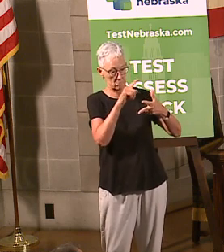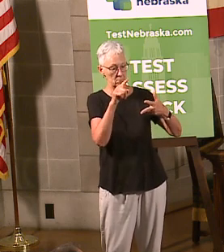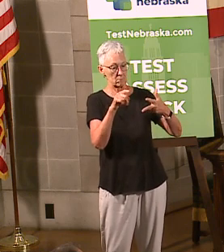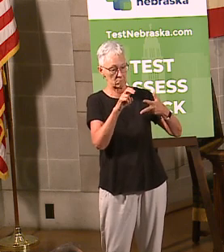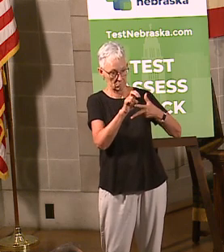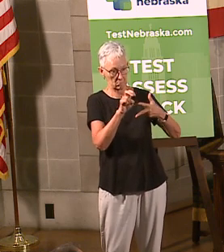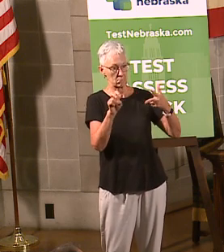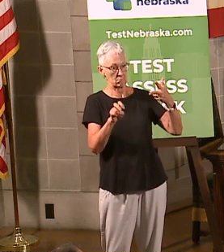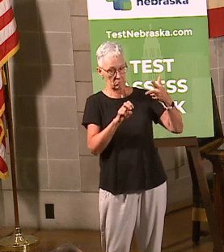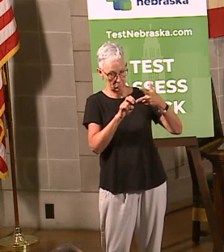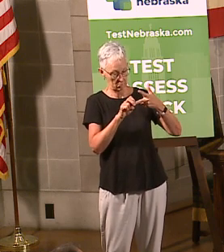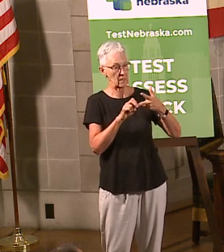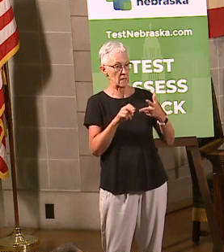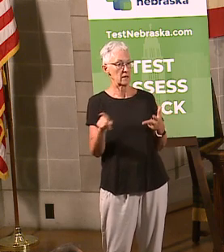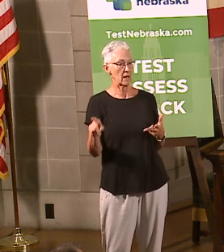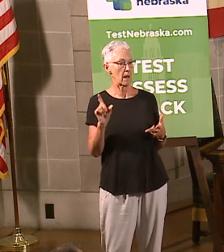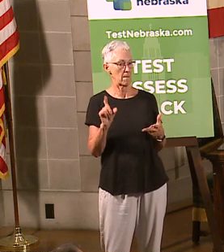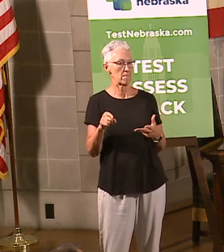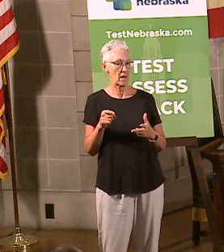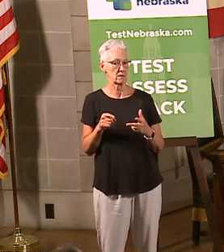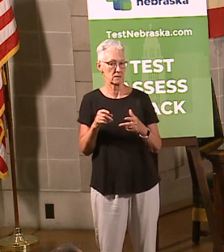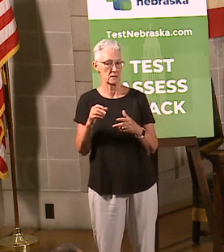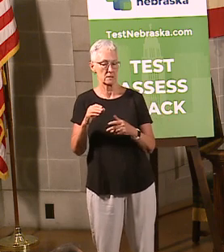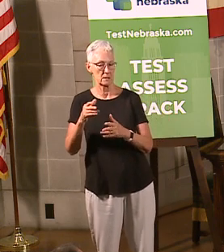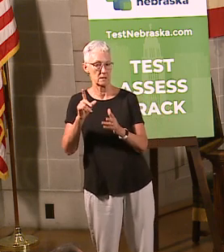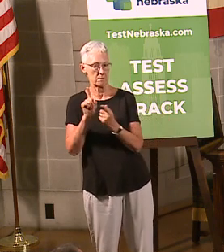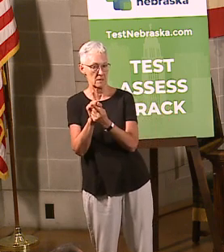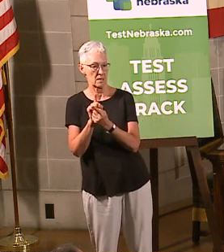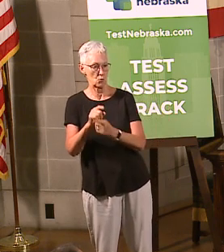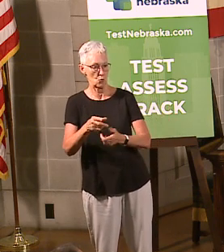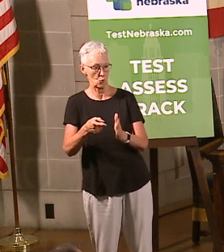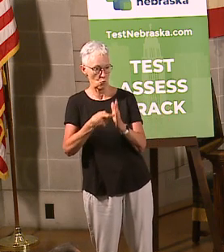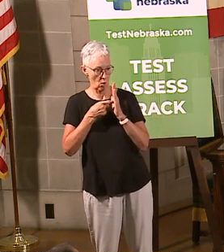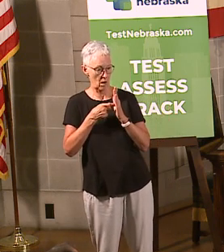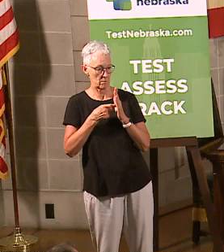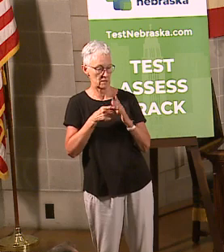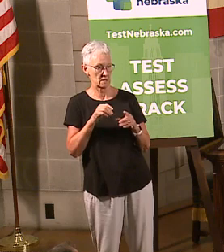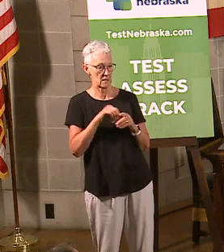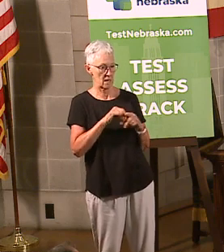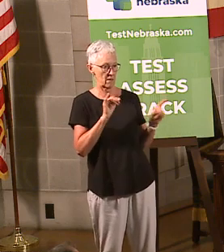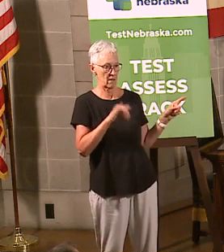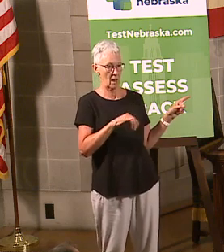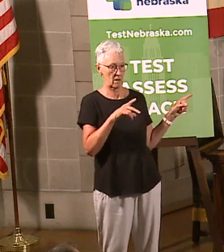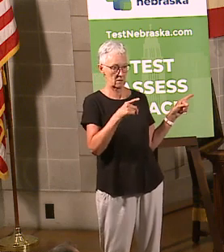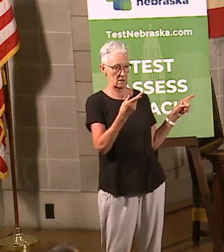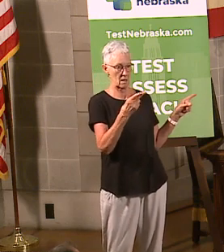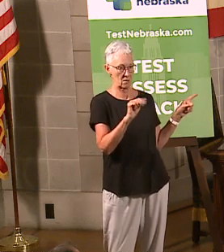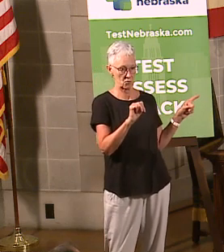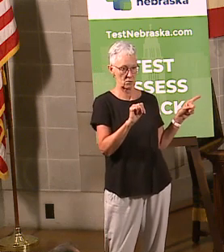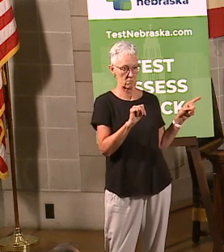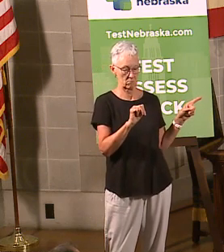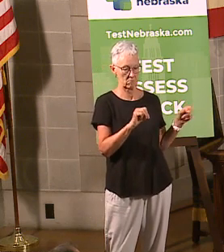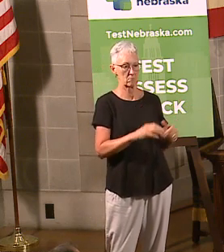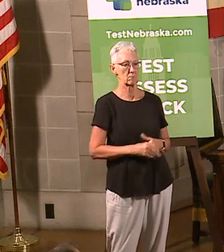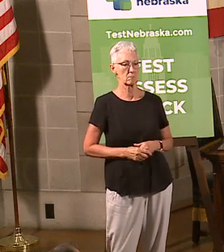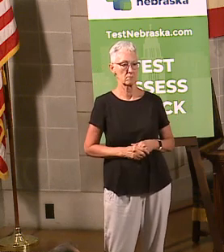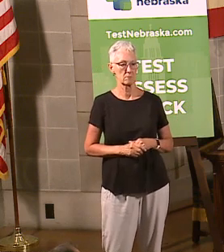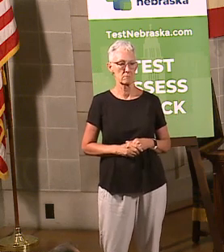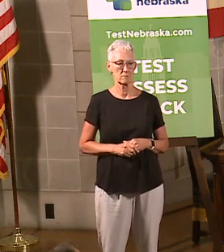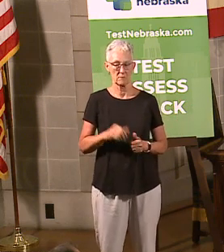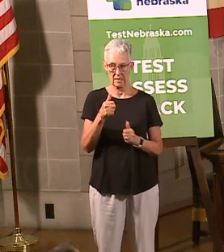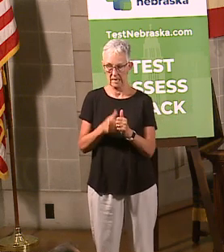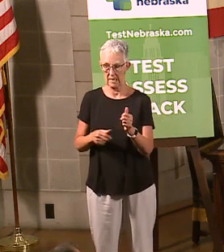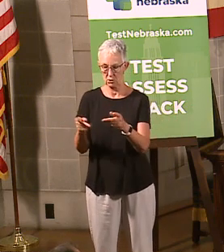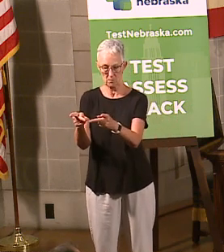relaxing restrictions and be in that equivalent directed health measure phase. So the facilities